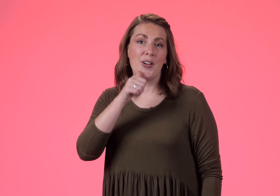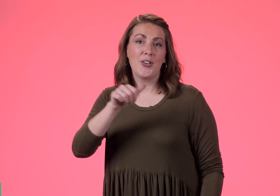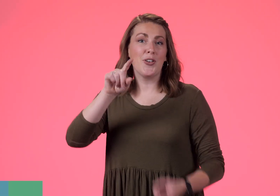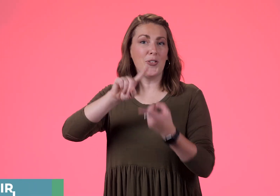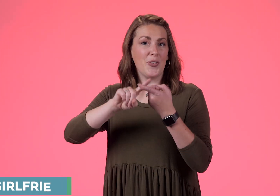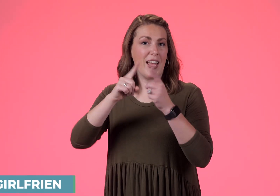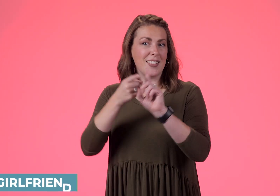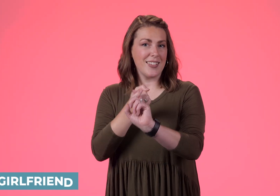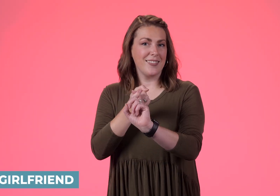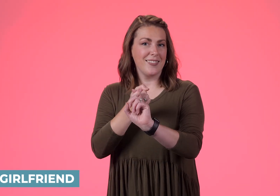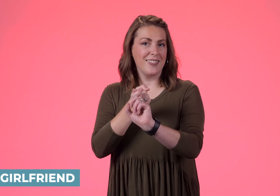Girlfriend.